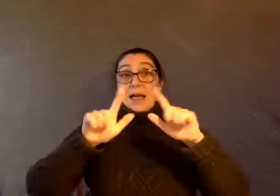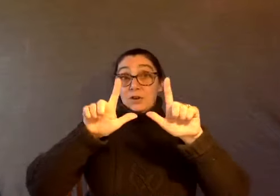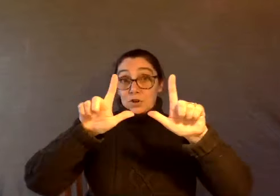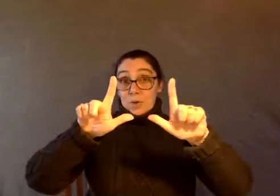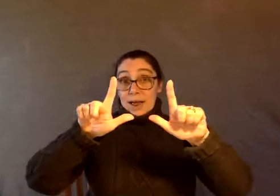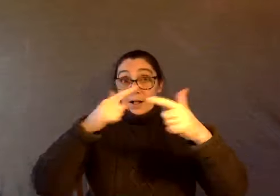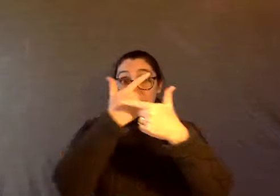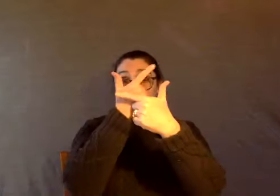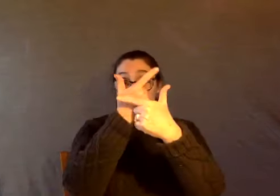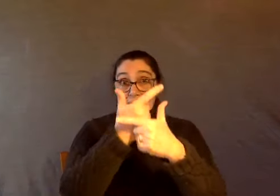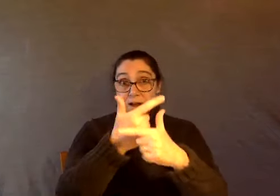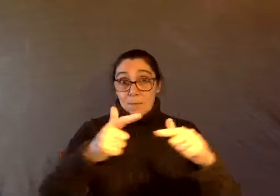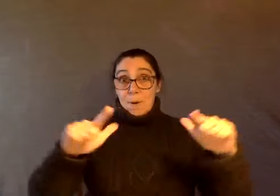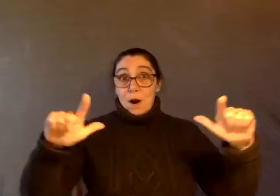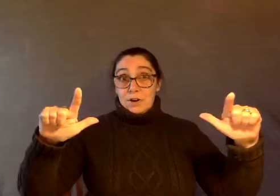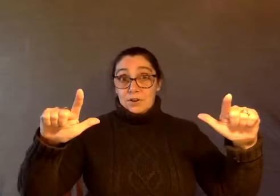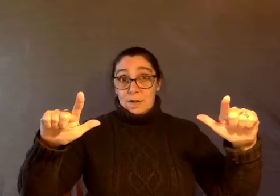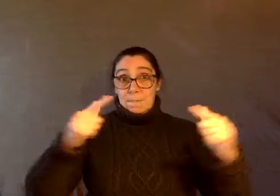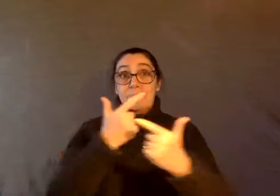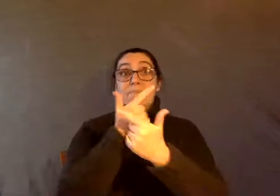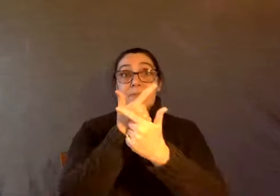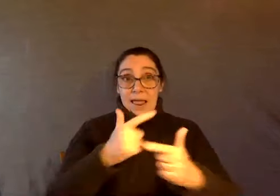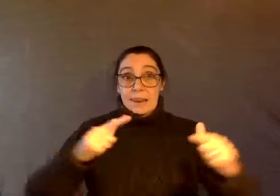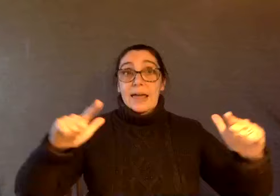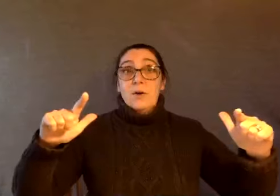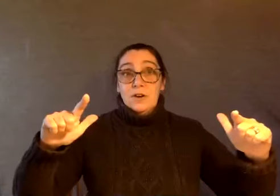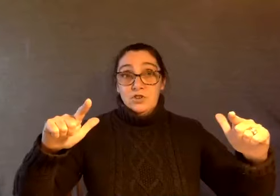and 2 L's that come apart. Language.